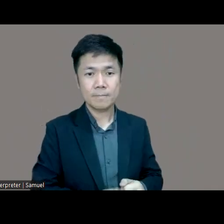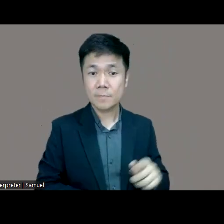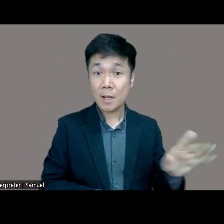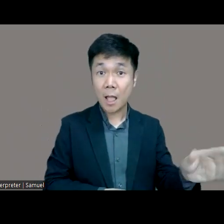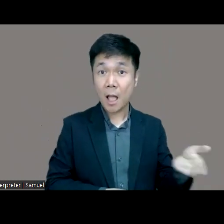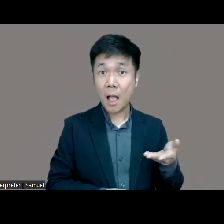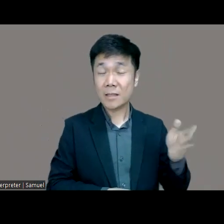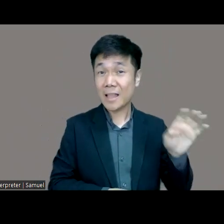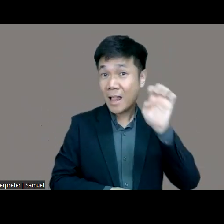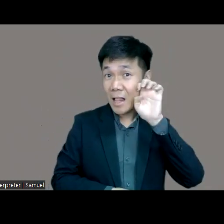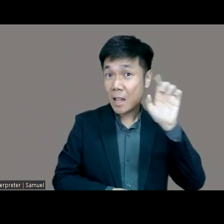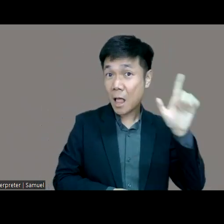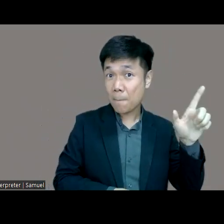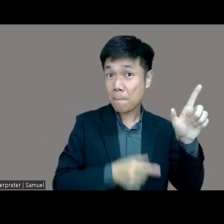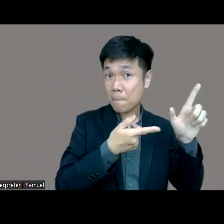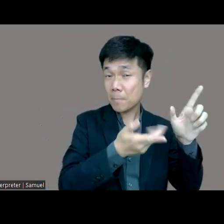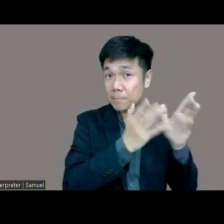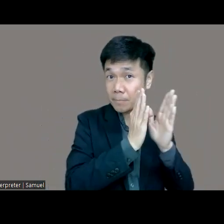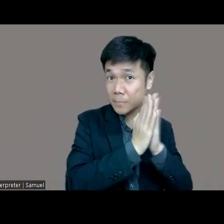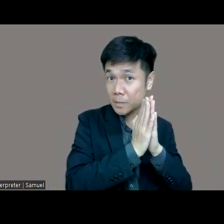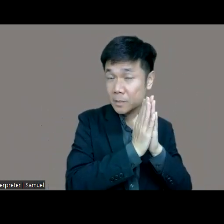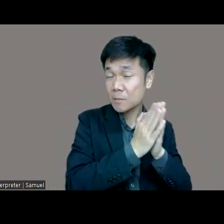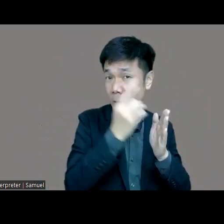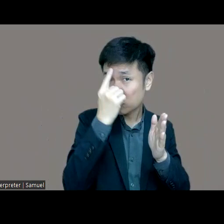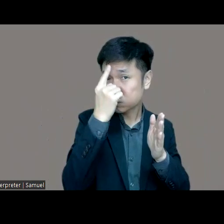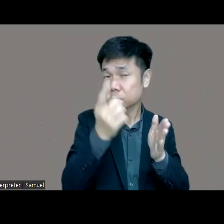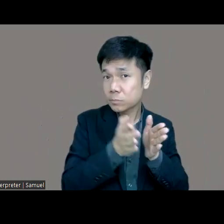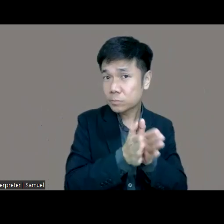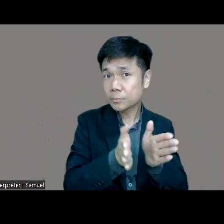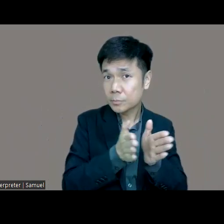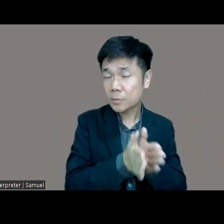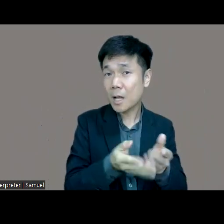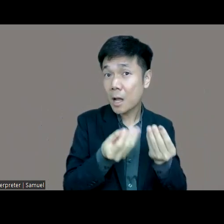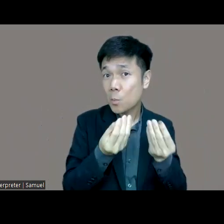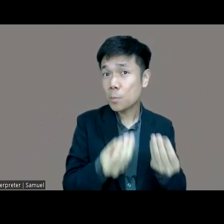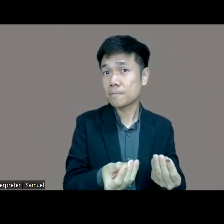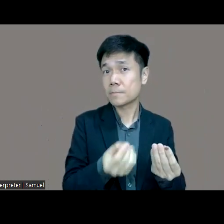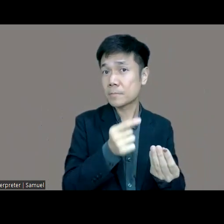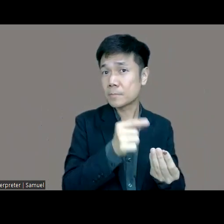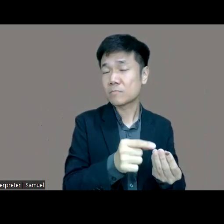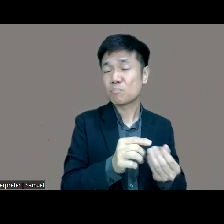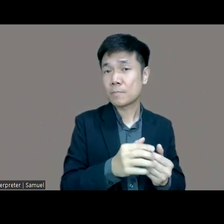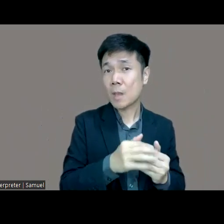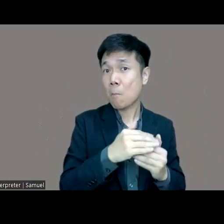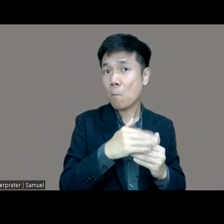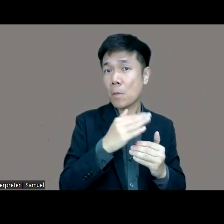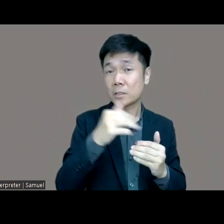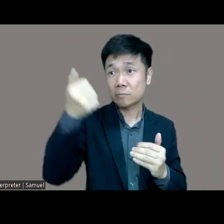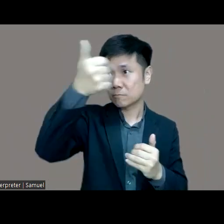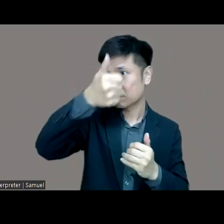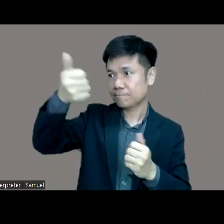other type of supports or ideas in terms of strengthening more the structural